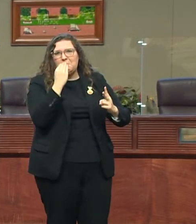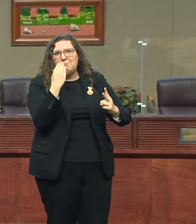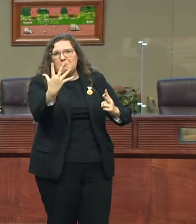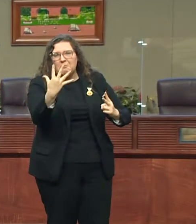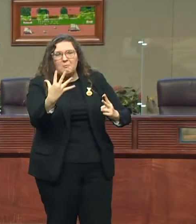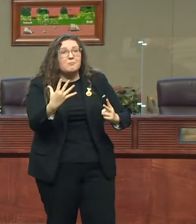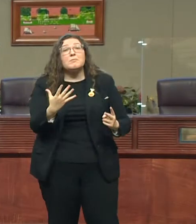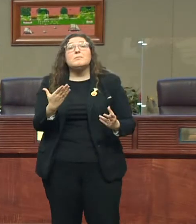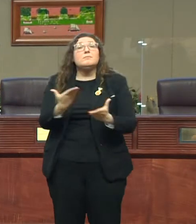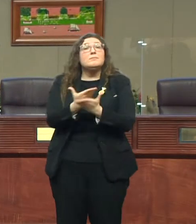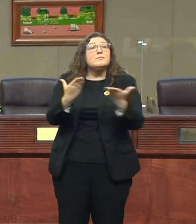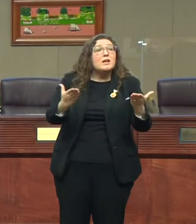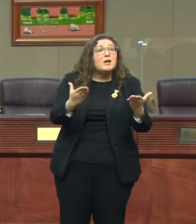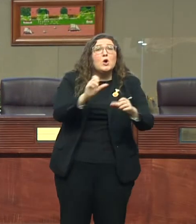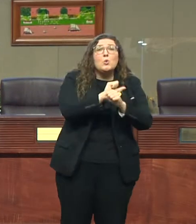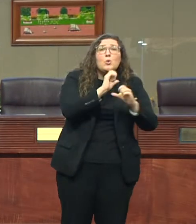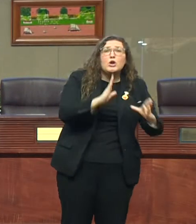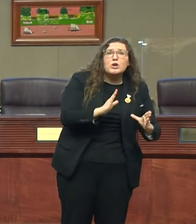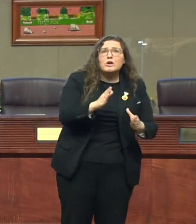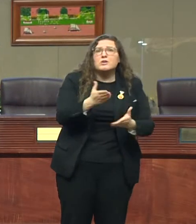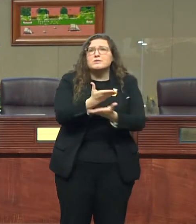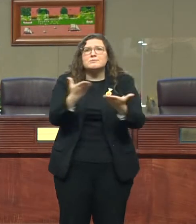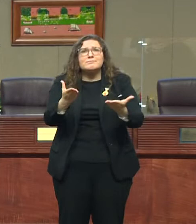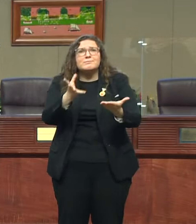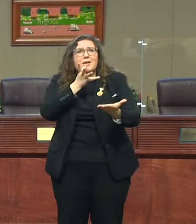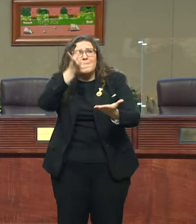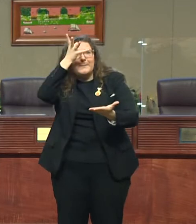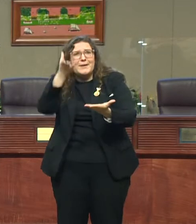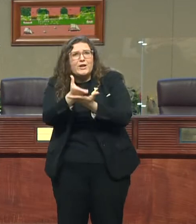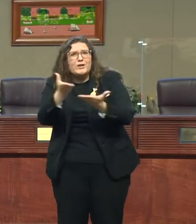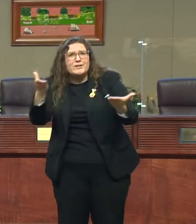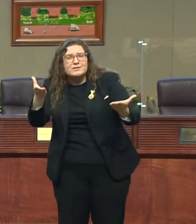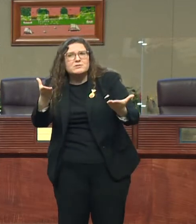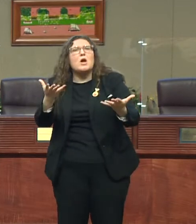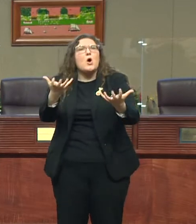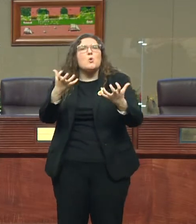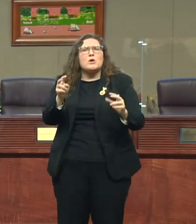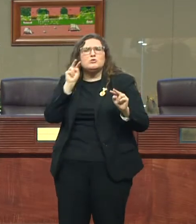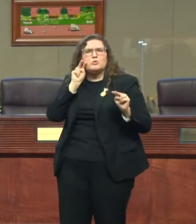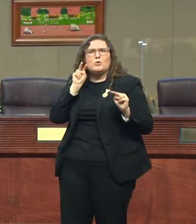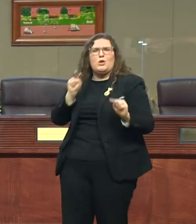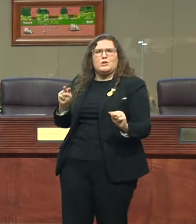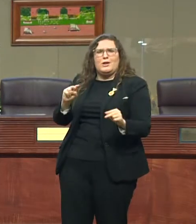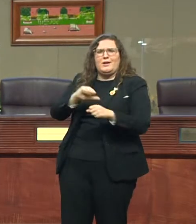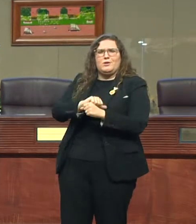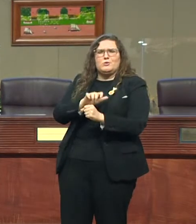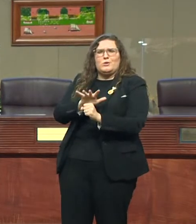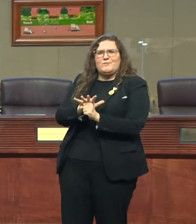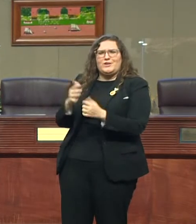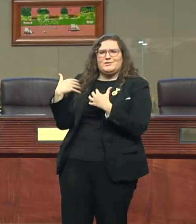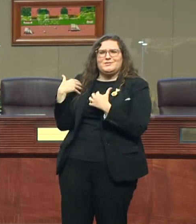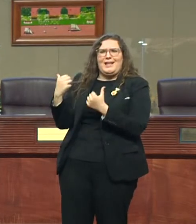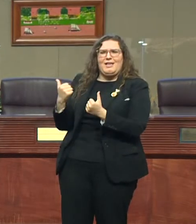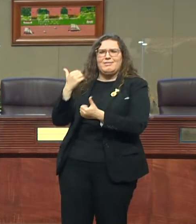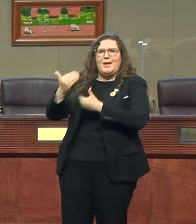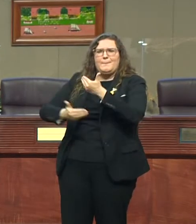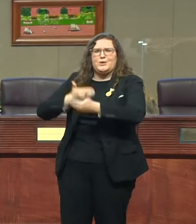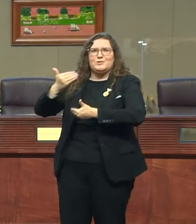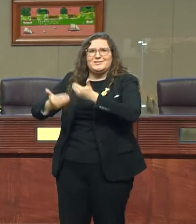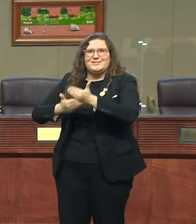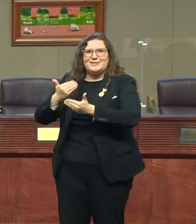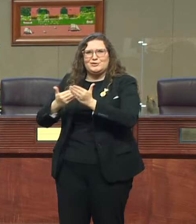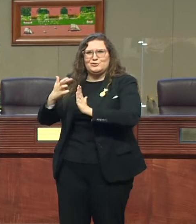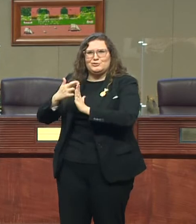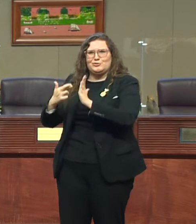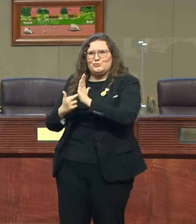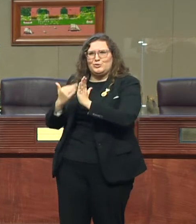and parents to review our most recent version of the COVID-19 Health and Procedures Manual to ensure that